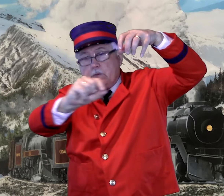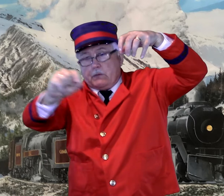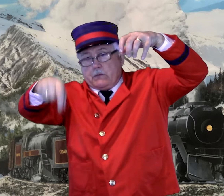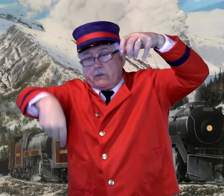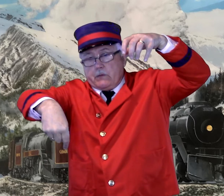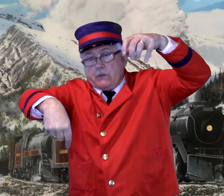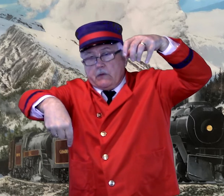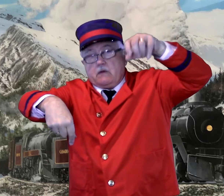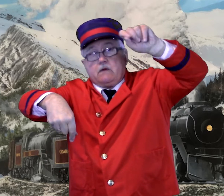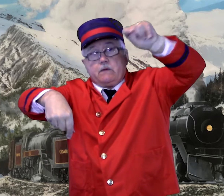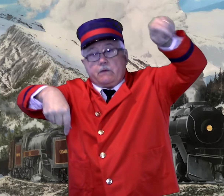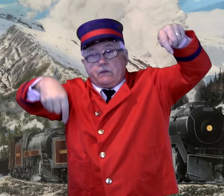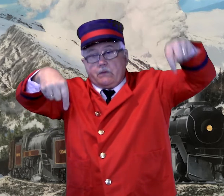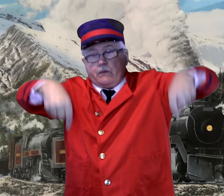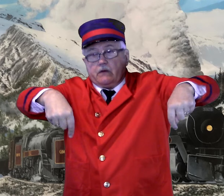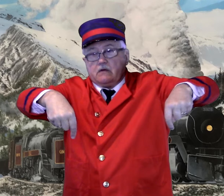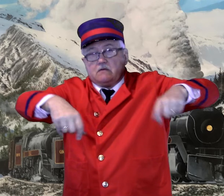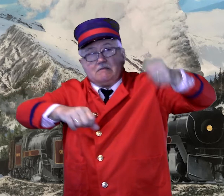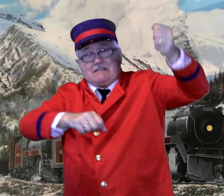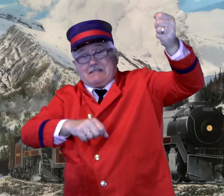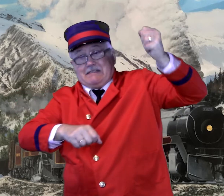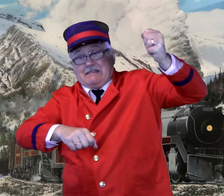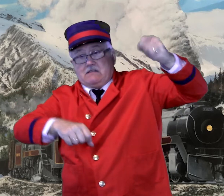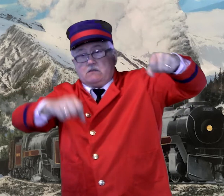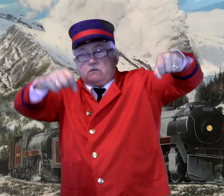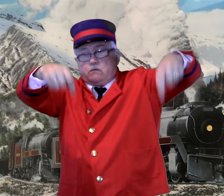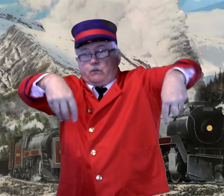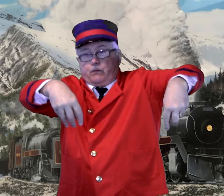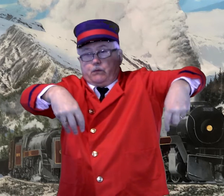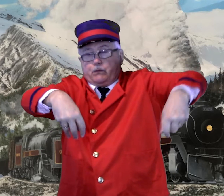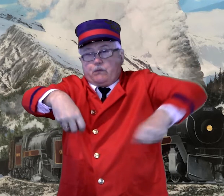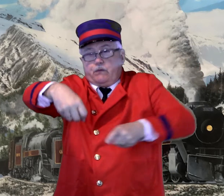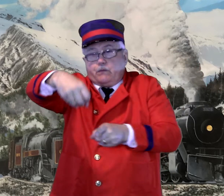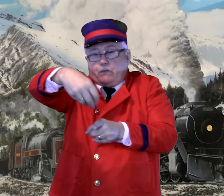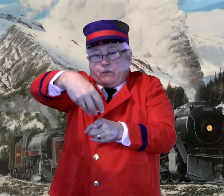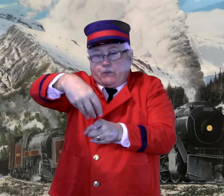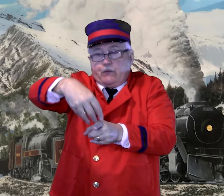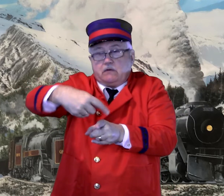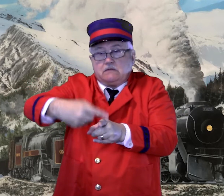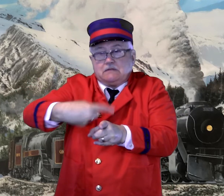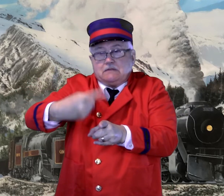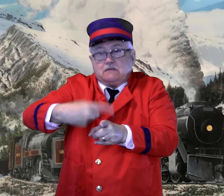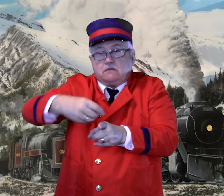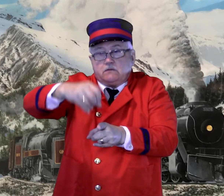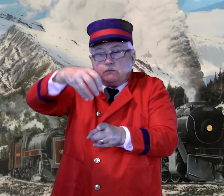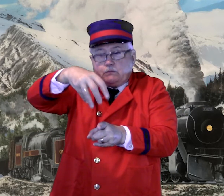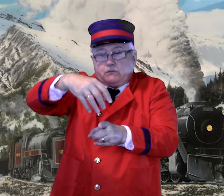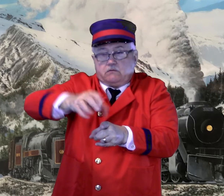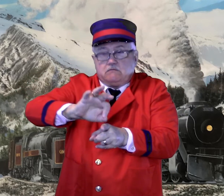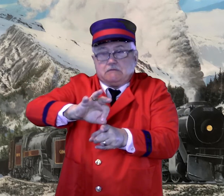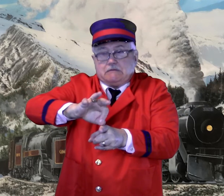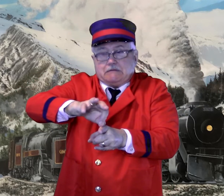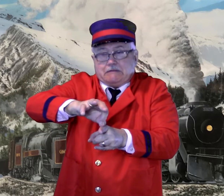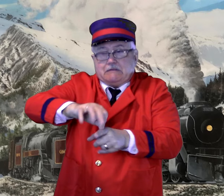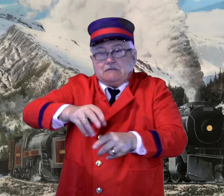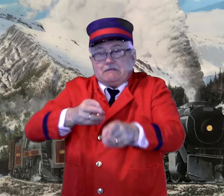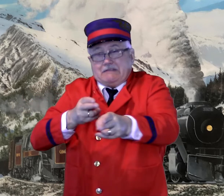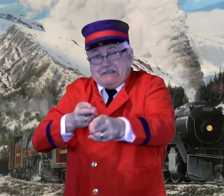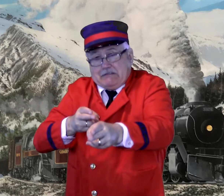a sandbox that had pipes running down to the tracks in front of the wheels. And the